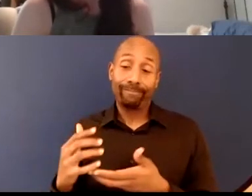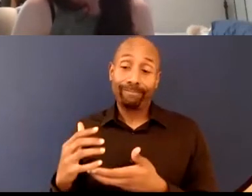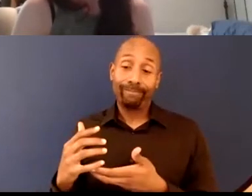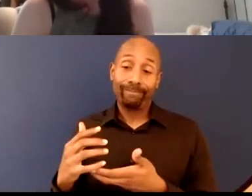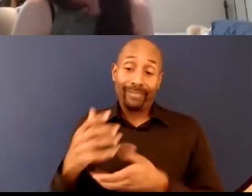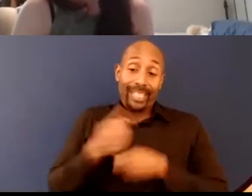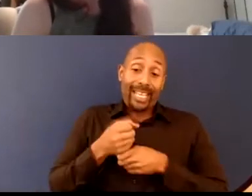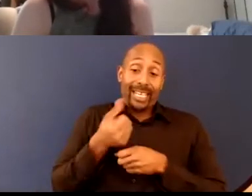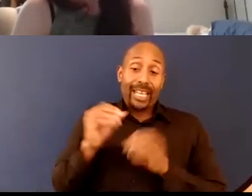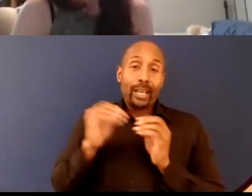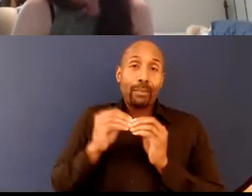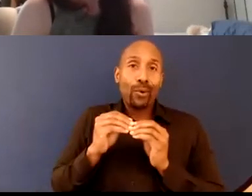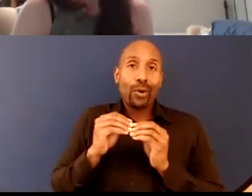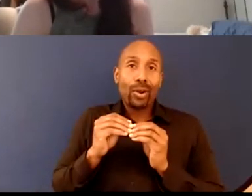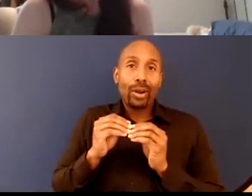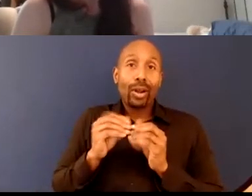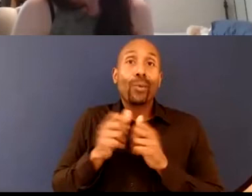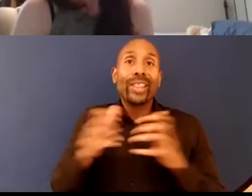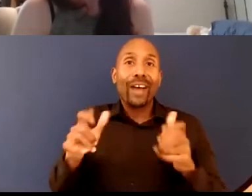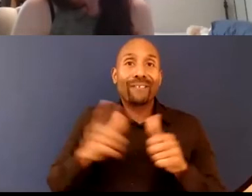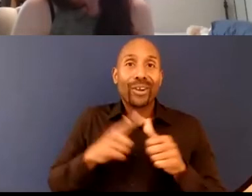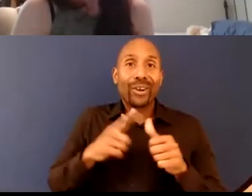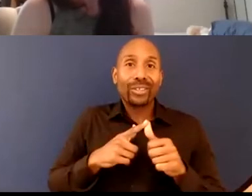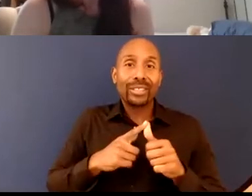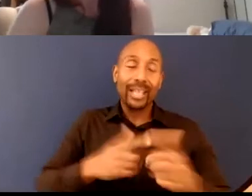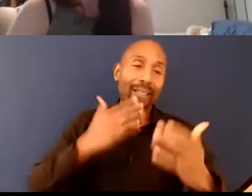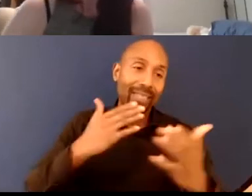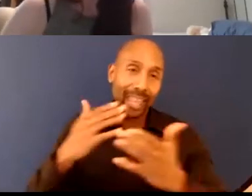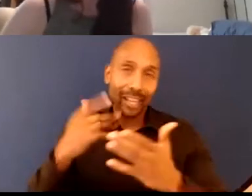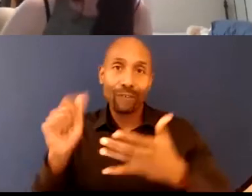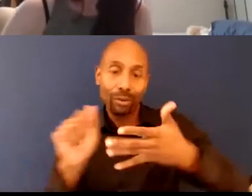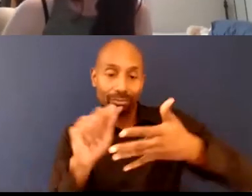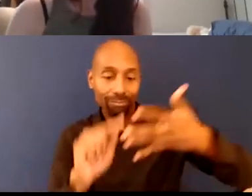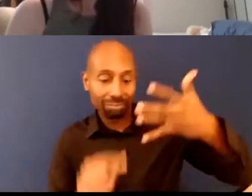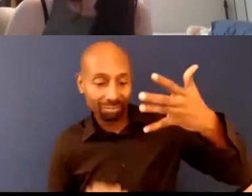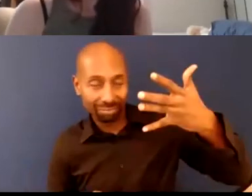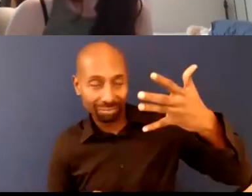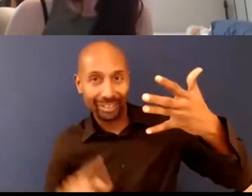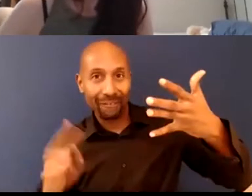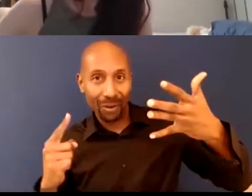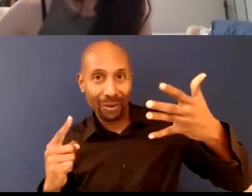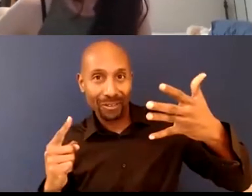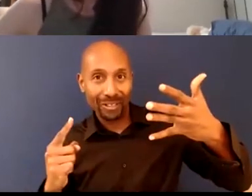for you. So anyway, we want to invoke something that they are able to do.